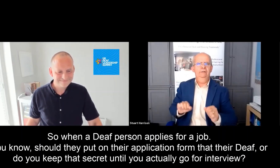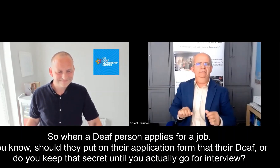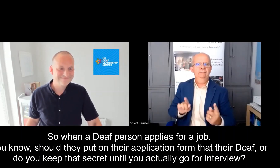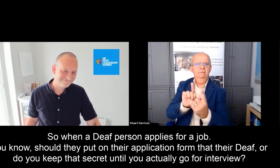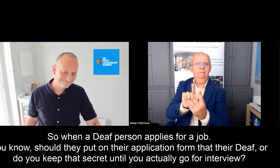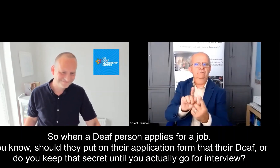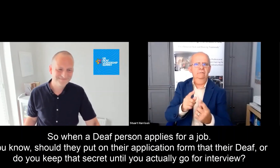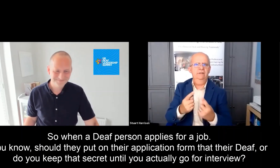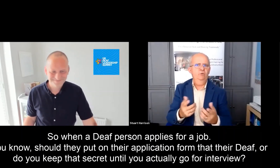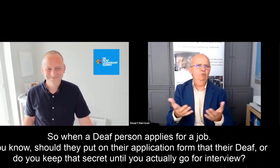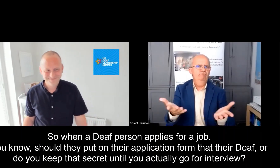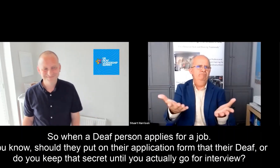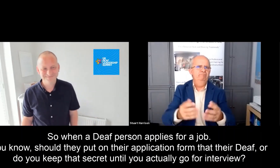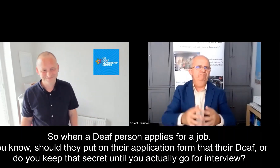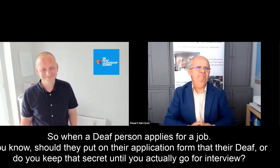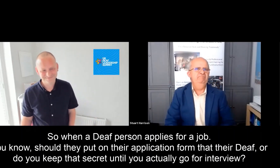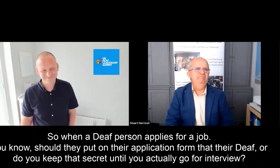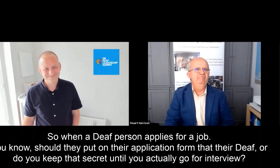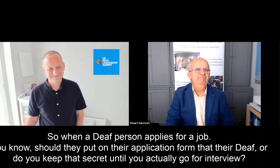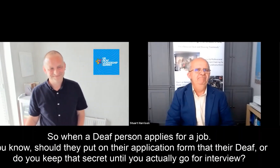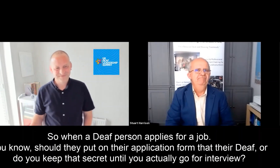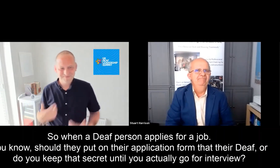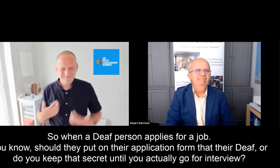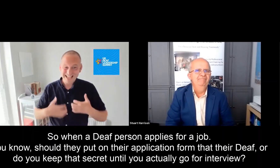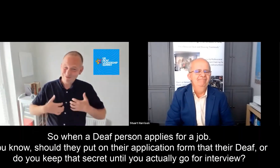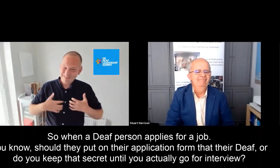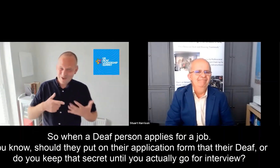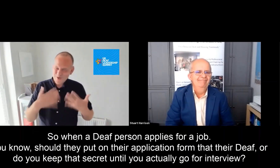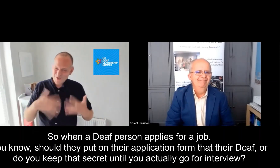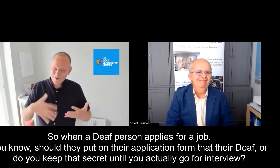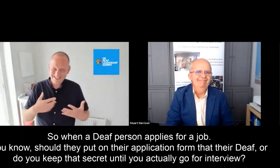deaf, or do you keep that secret until you actually go for interview?